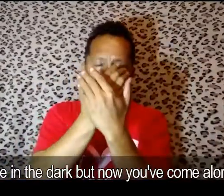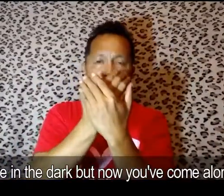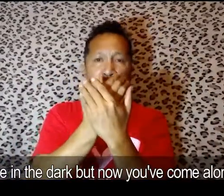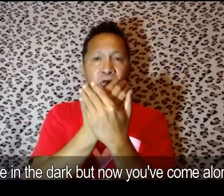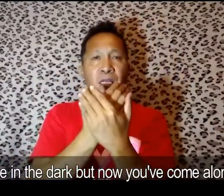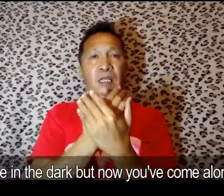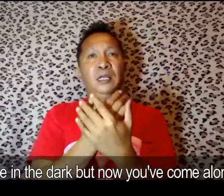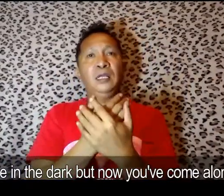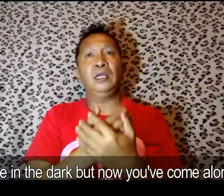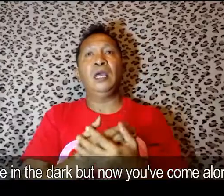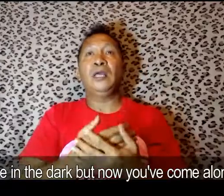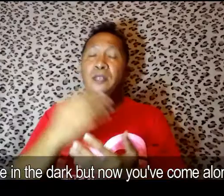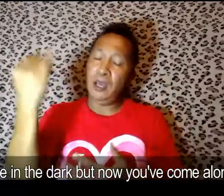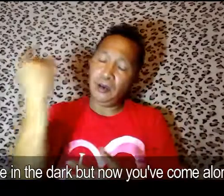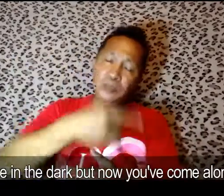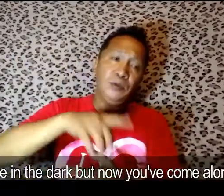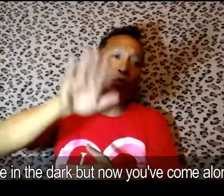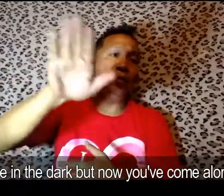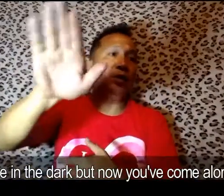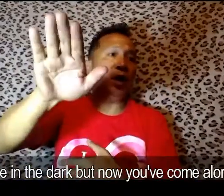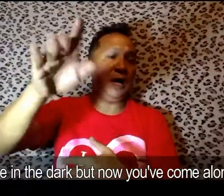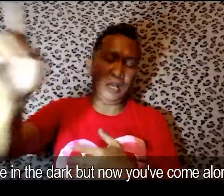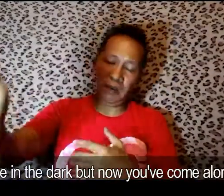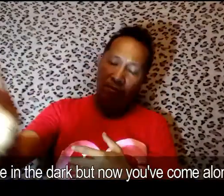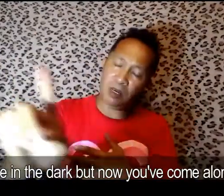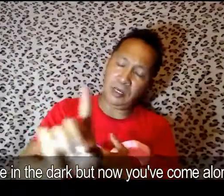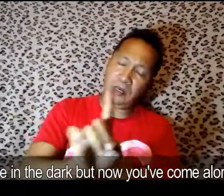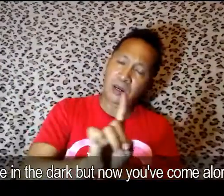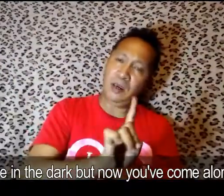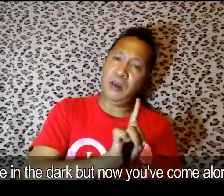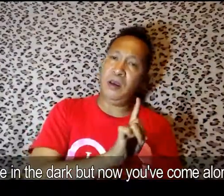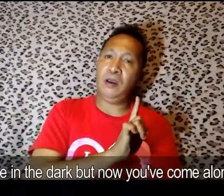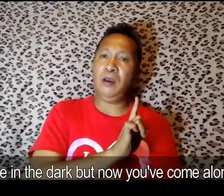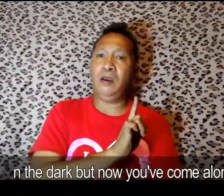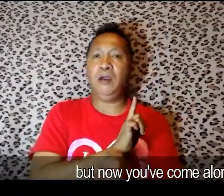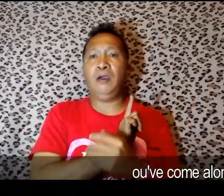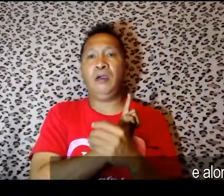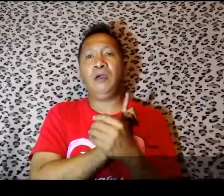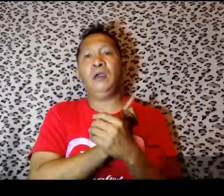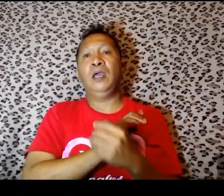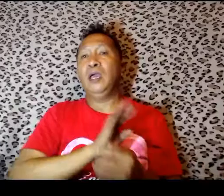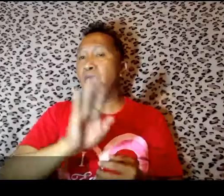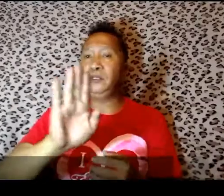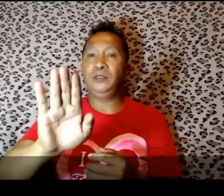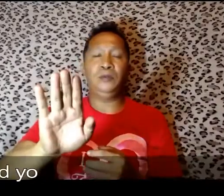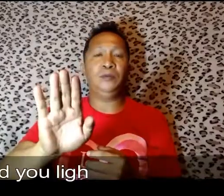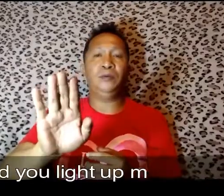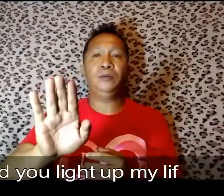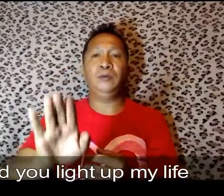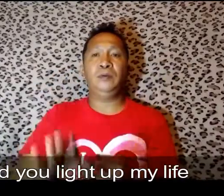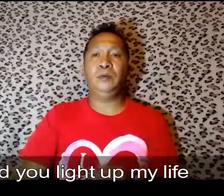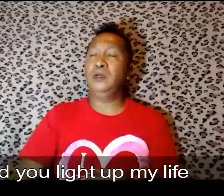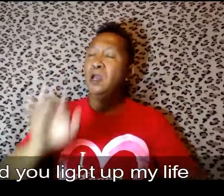dark Now you've come along And